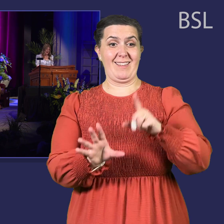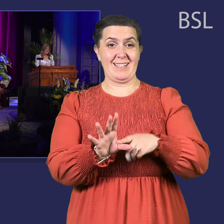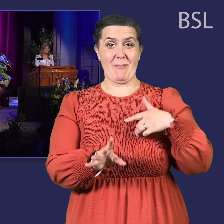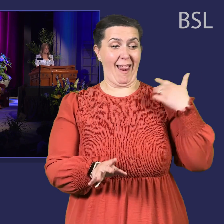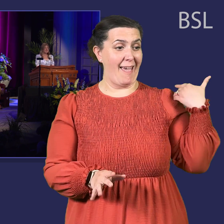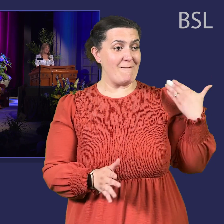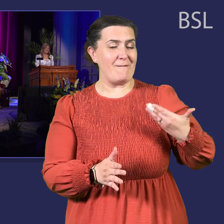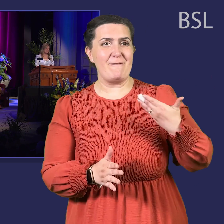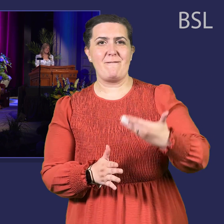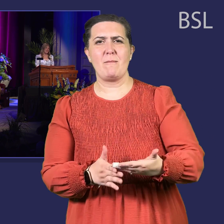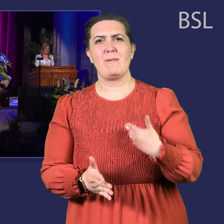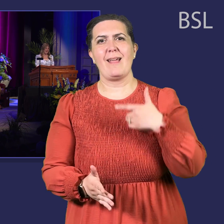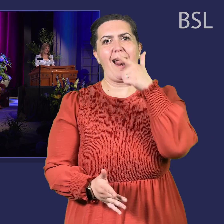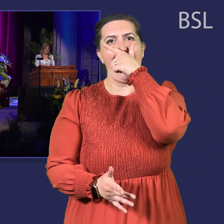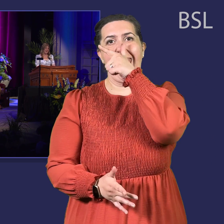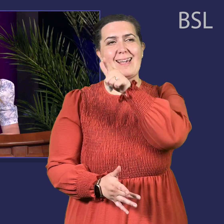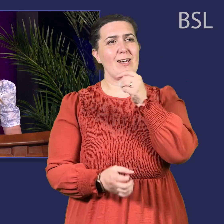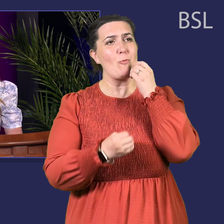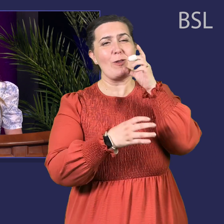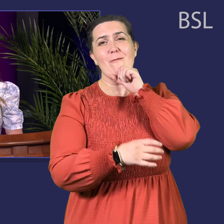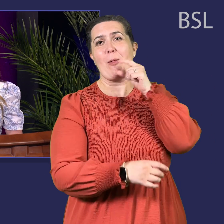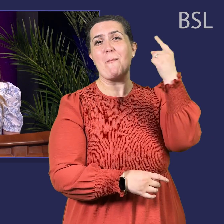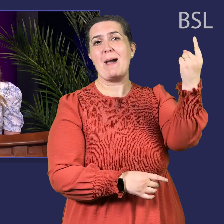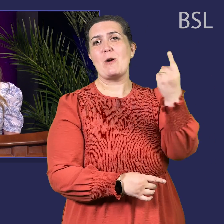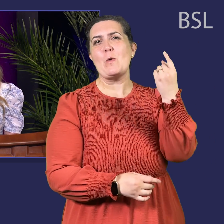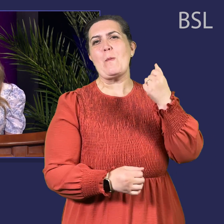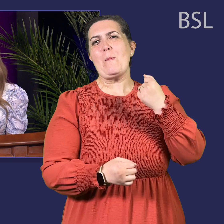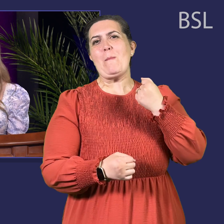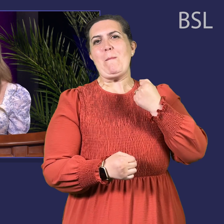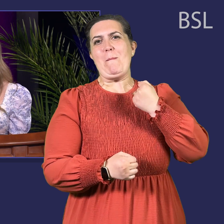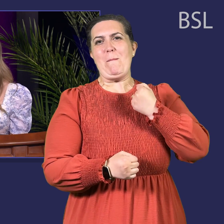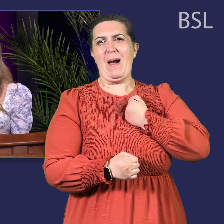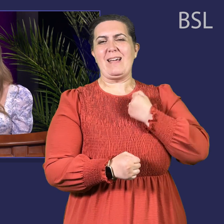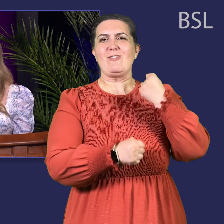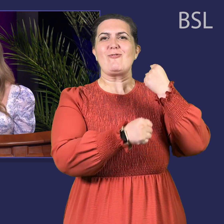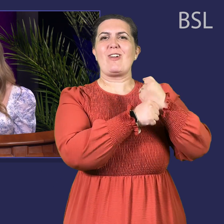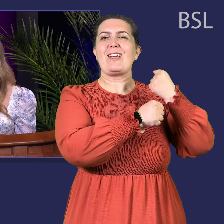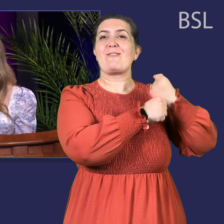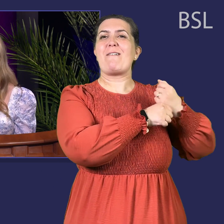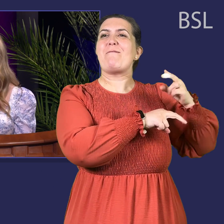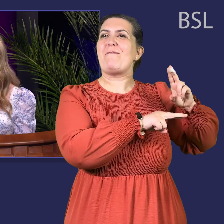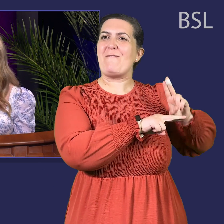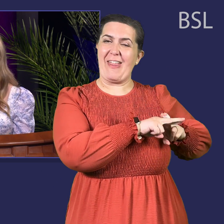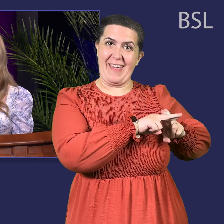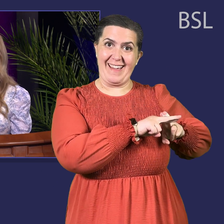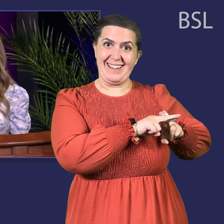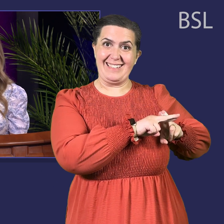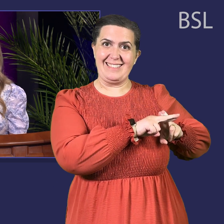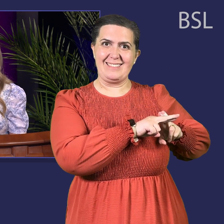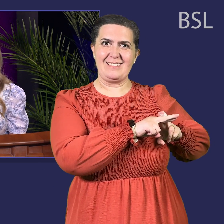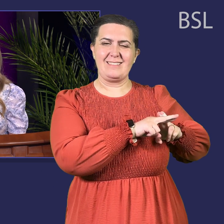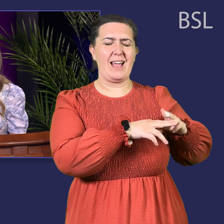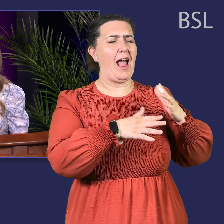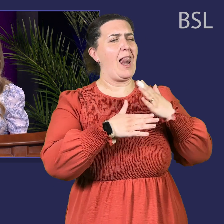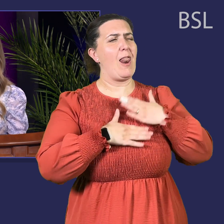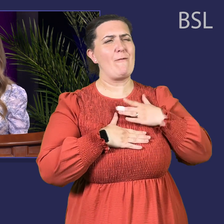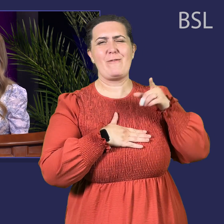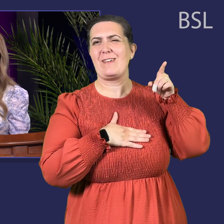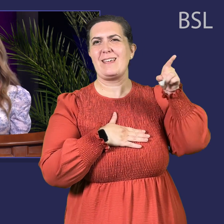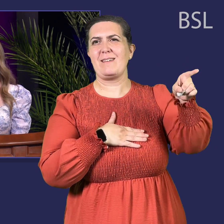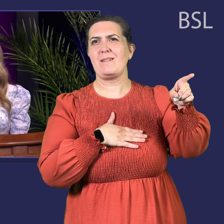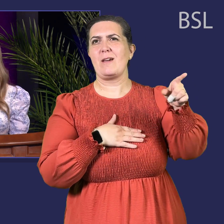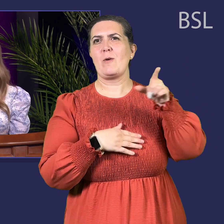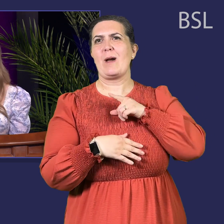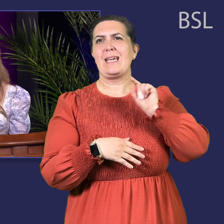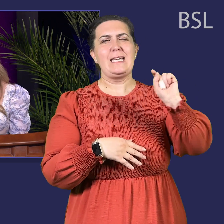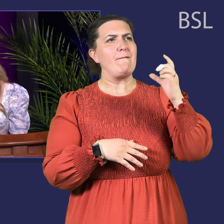For the past 23 years of my life, I've been lucky enough to call this wonderful man, President Russell M. Nelson, my great-grandfather.